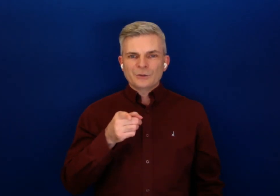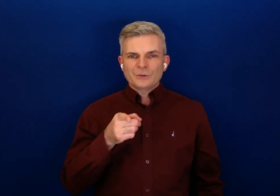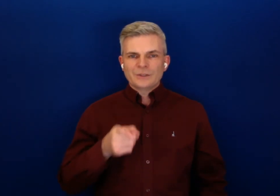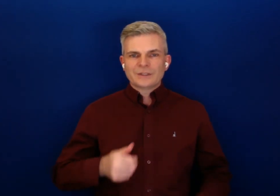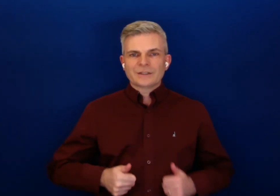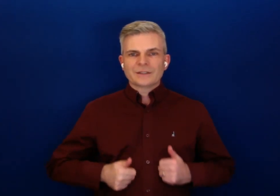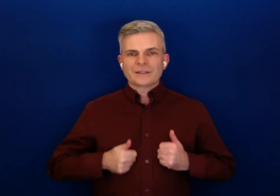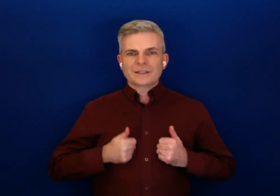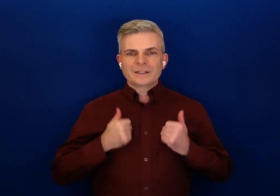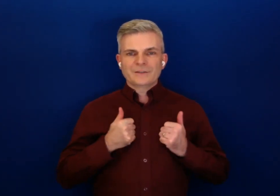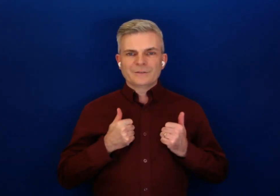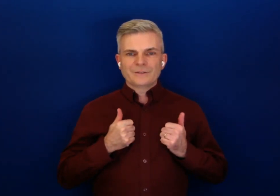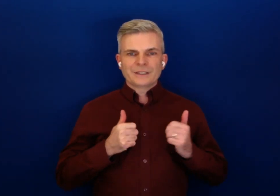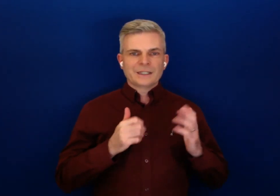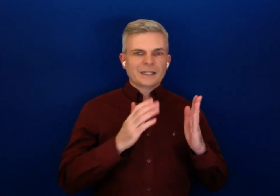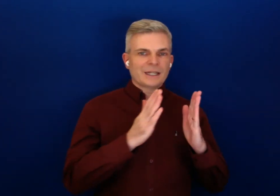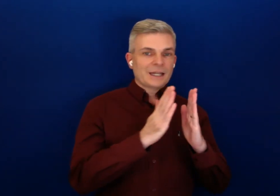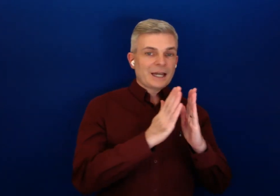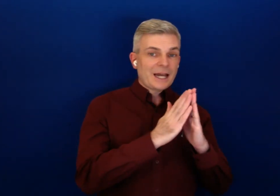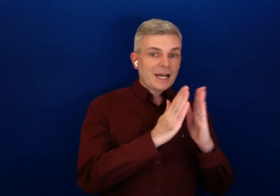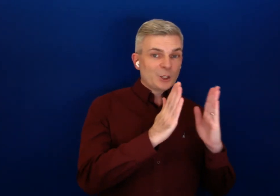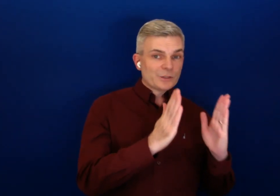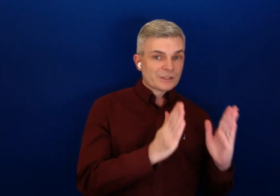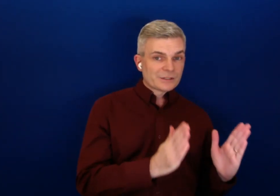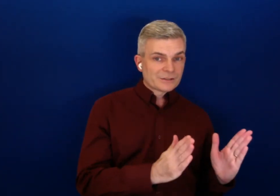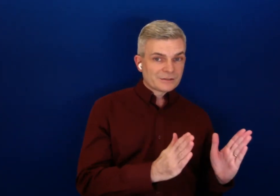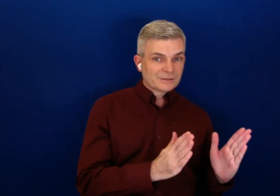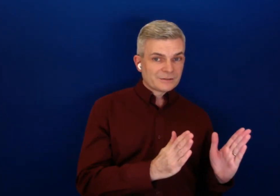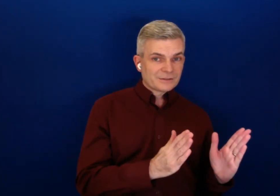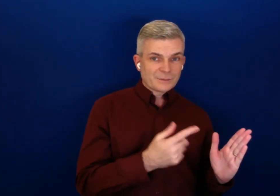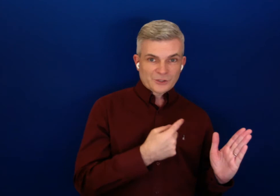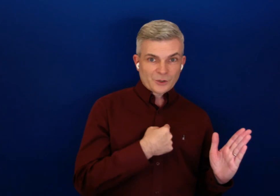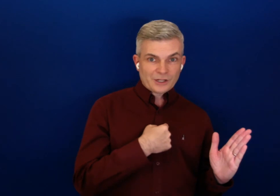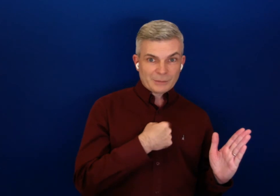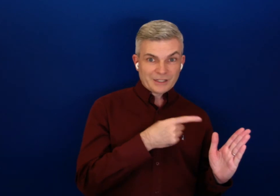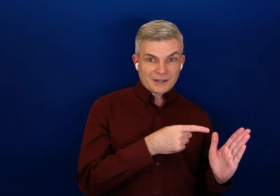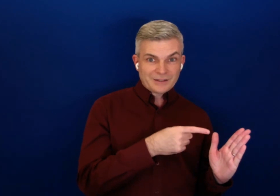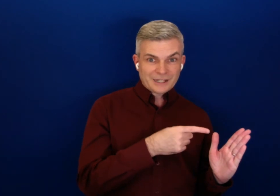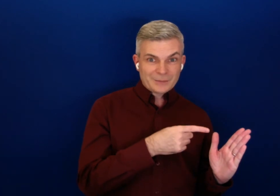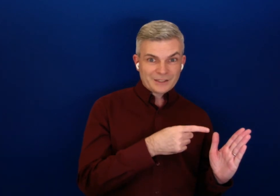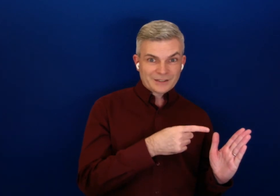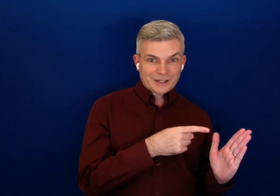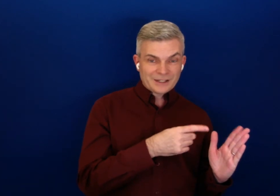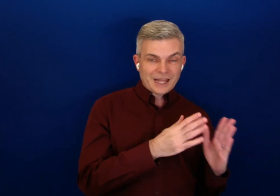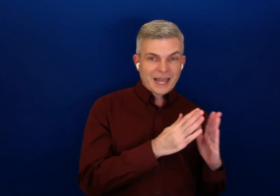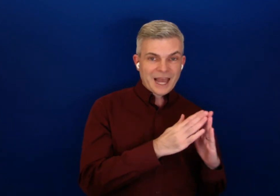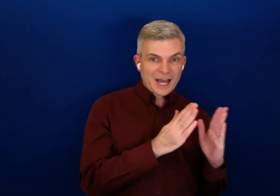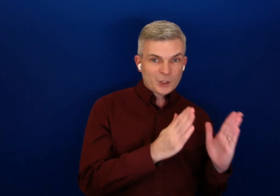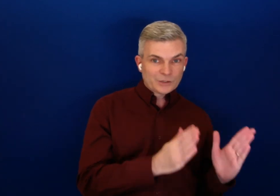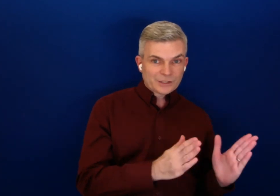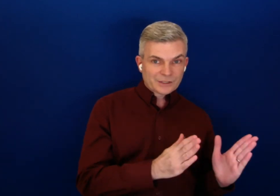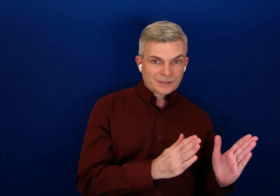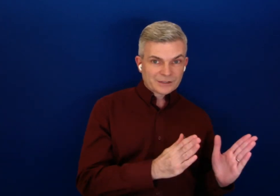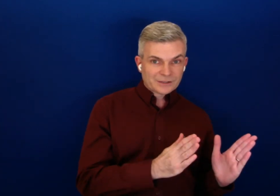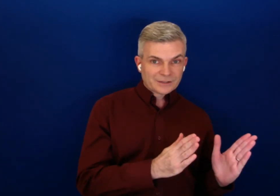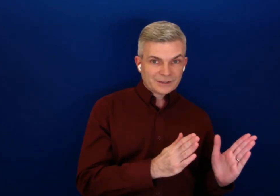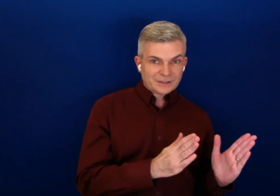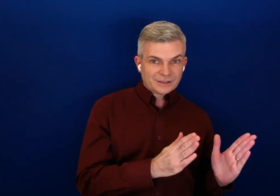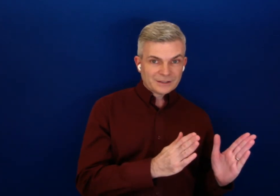you live house. I'm starting on my non-dominant side, house. Now